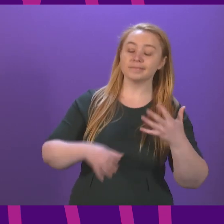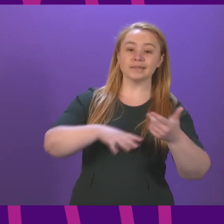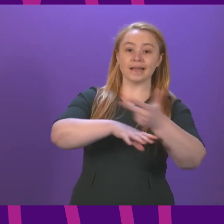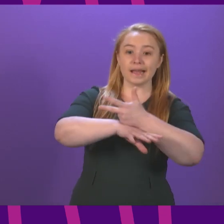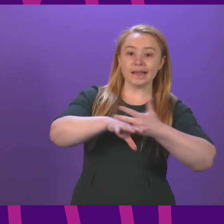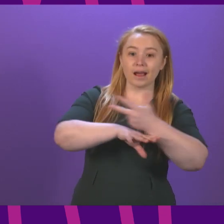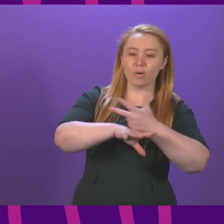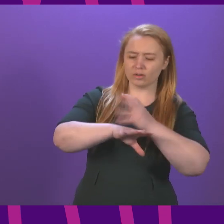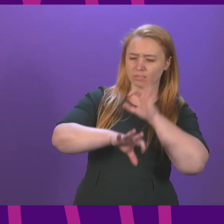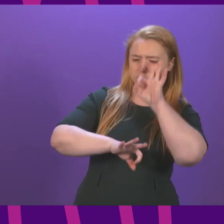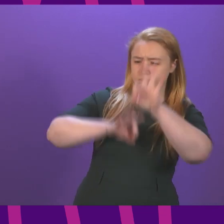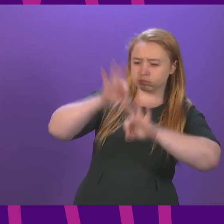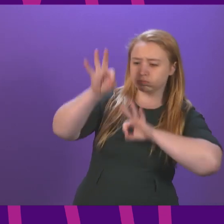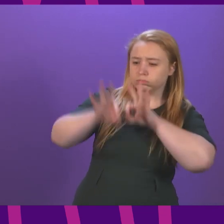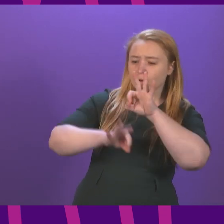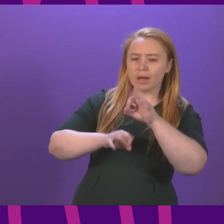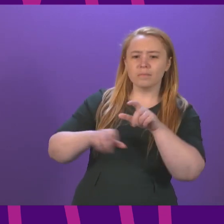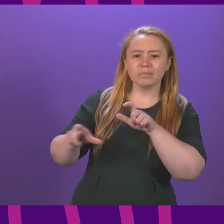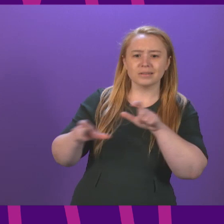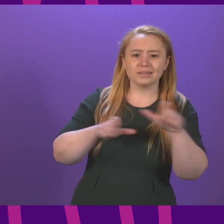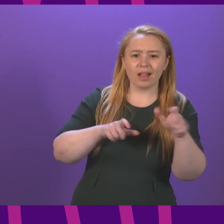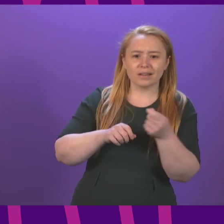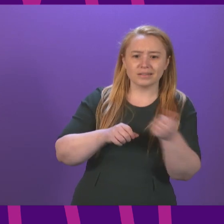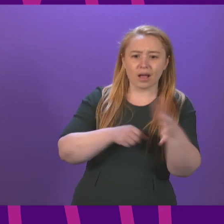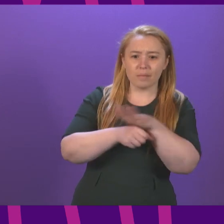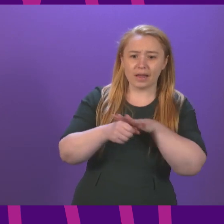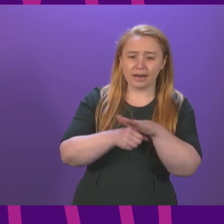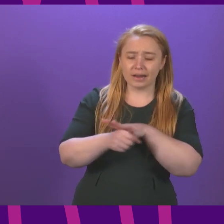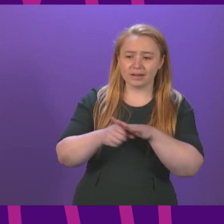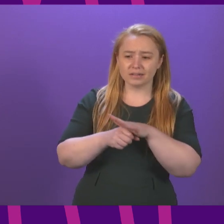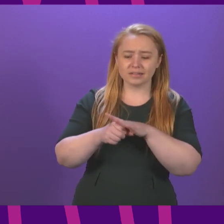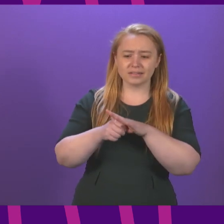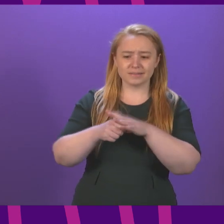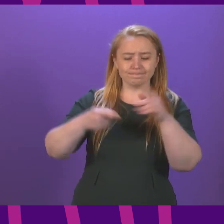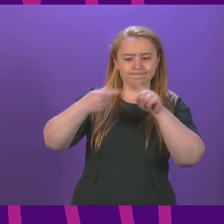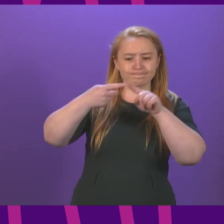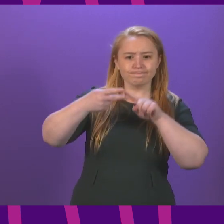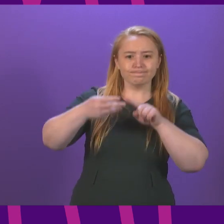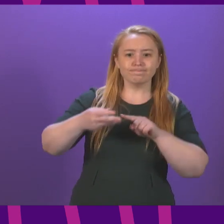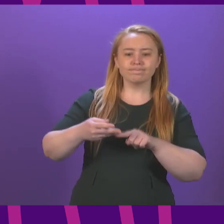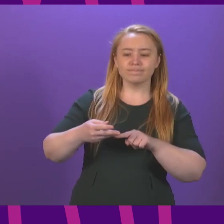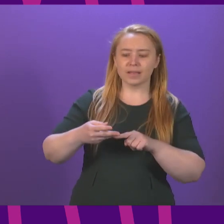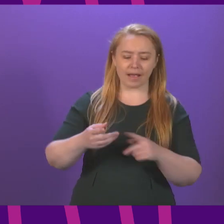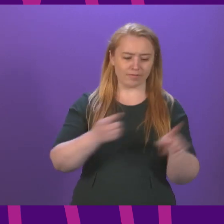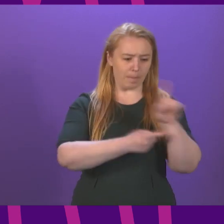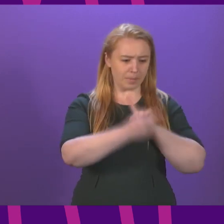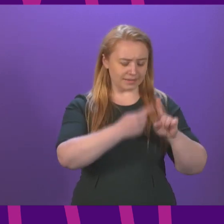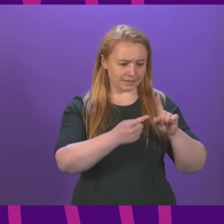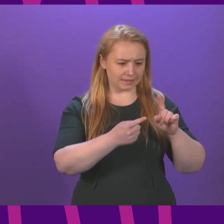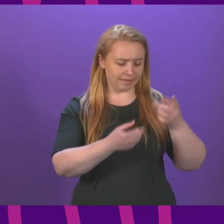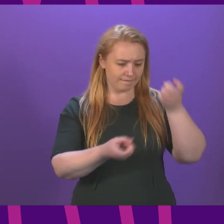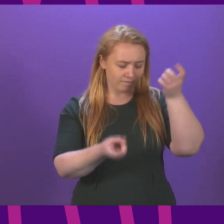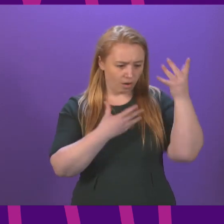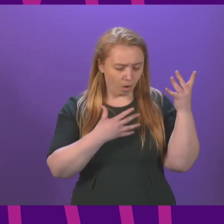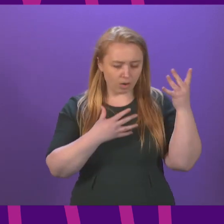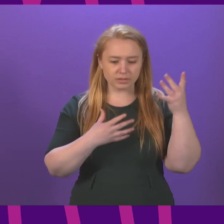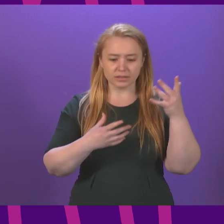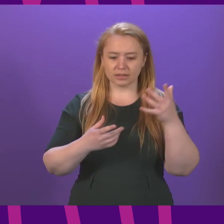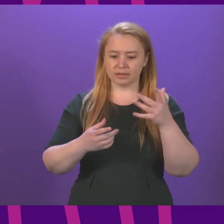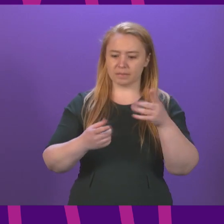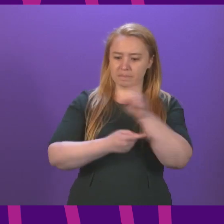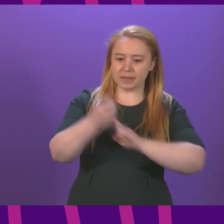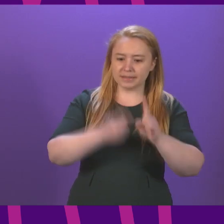but there are still areas of outstanding concern. Forgetting about a meeting, having a different recollection of another meeting, keeping meetings from the